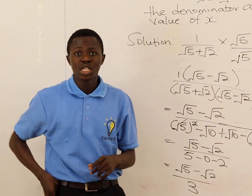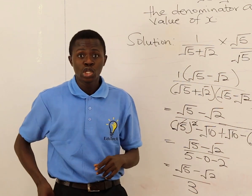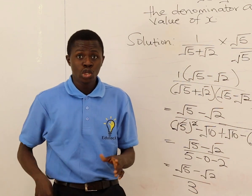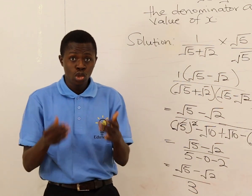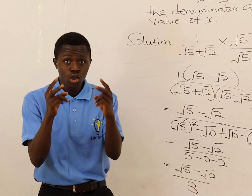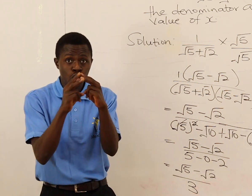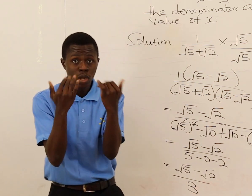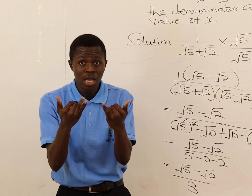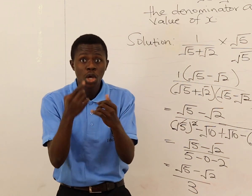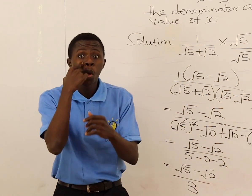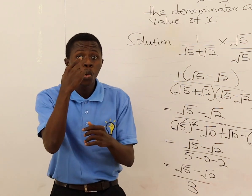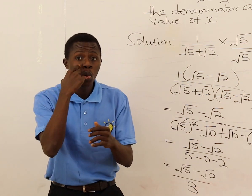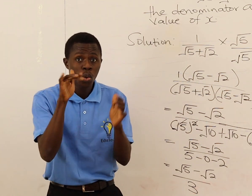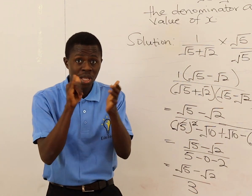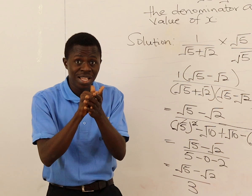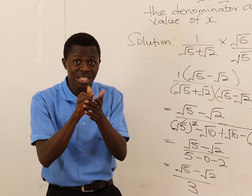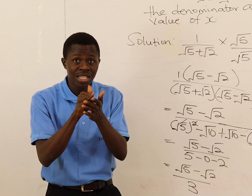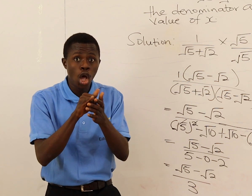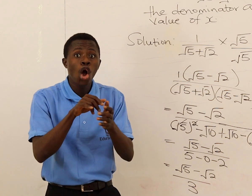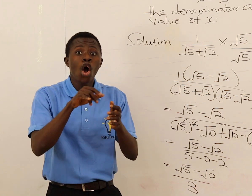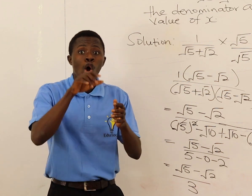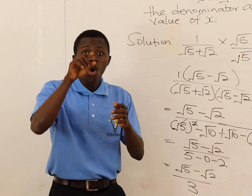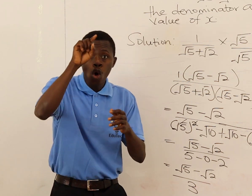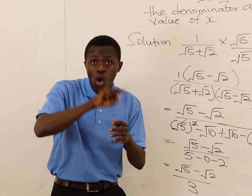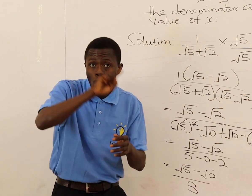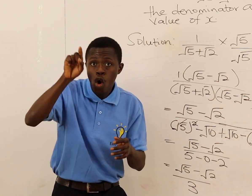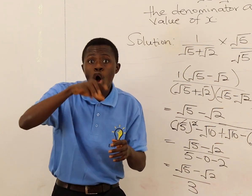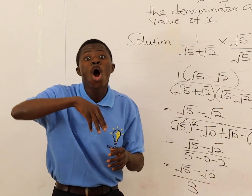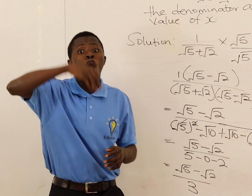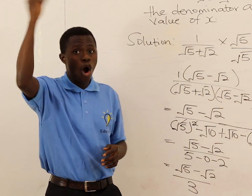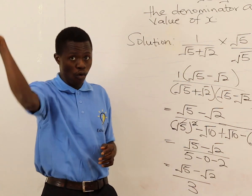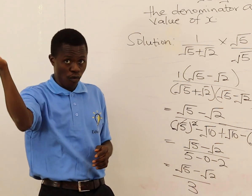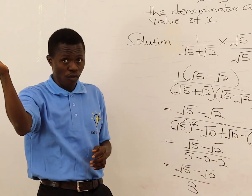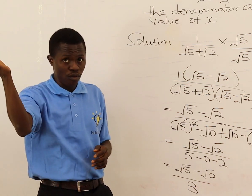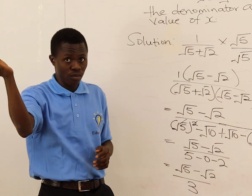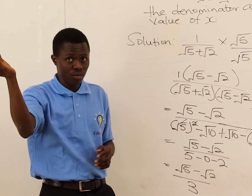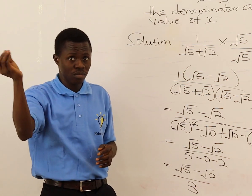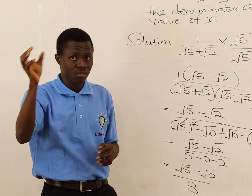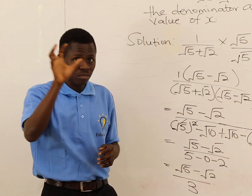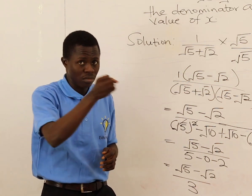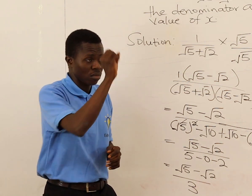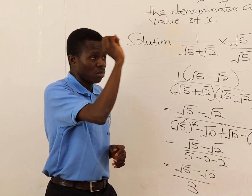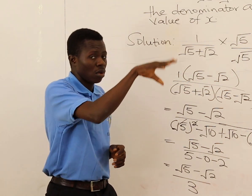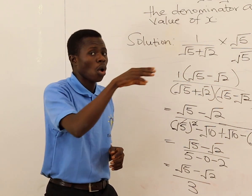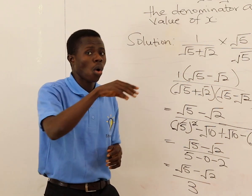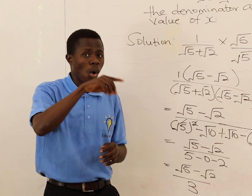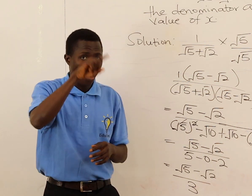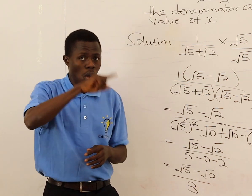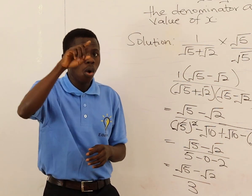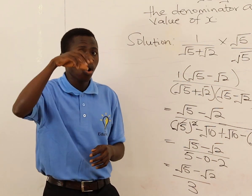Now you can see that the square root sign is off and we are left with a number as a denominator, meaning we've